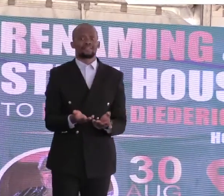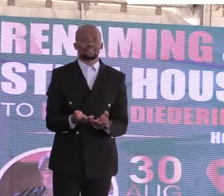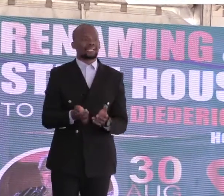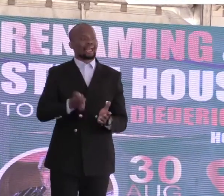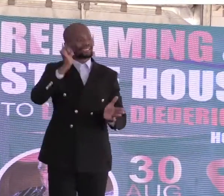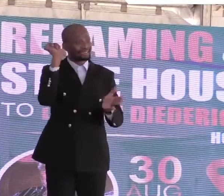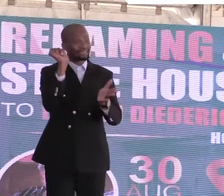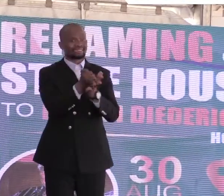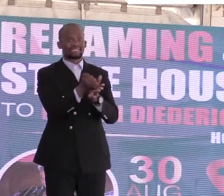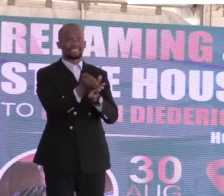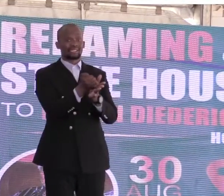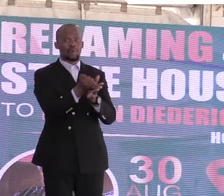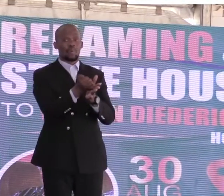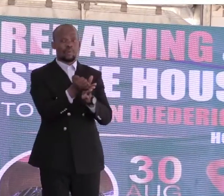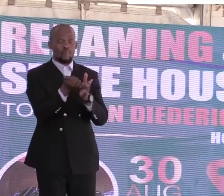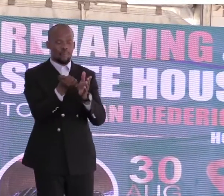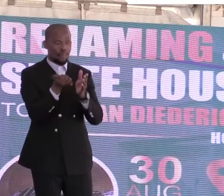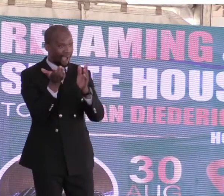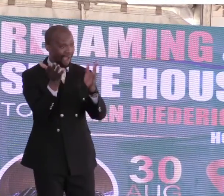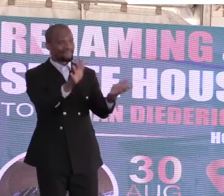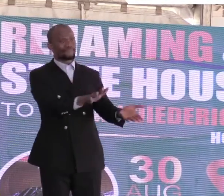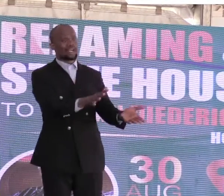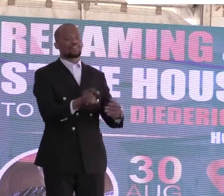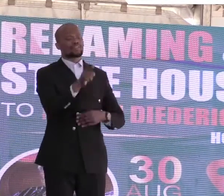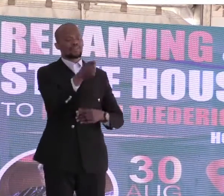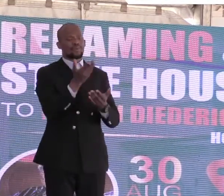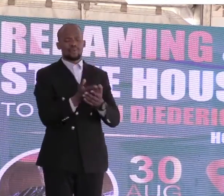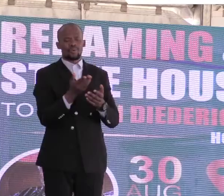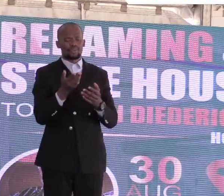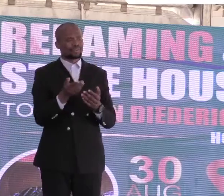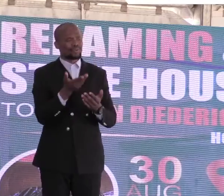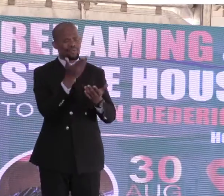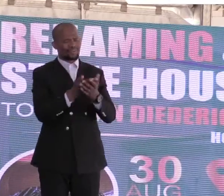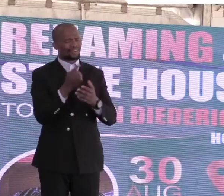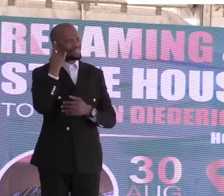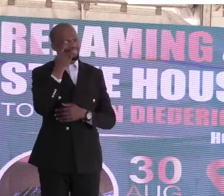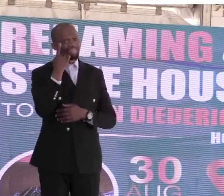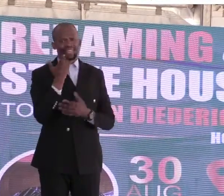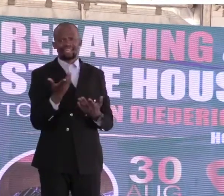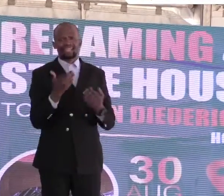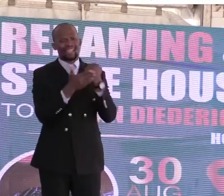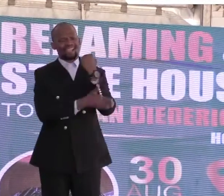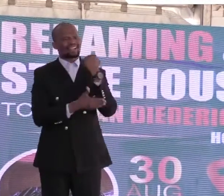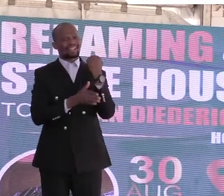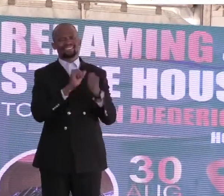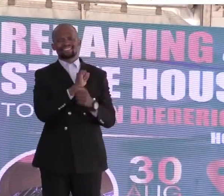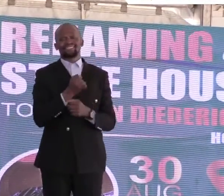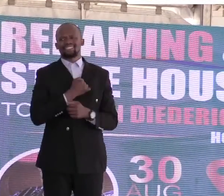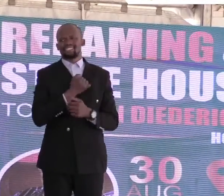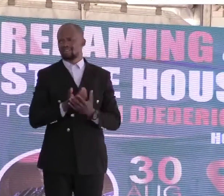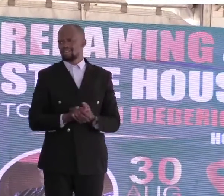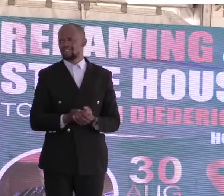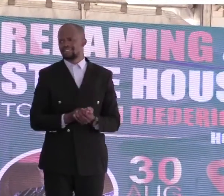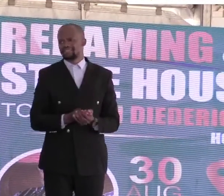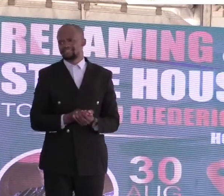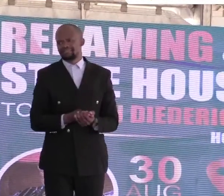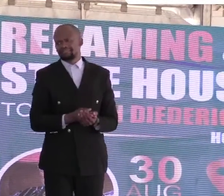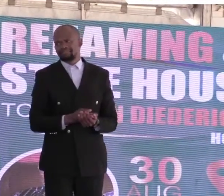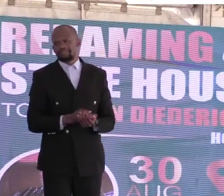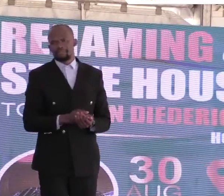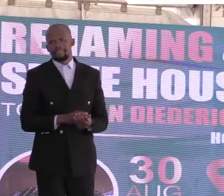stabbed to death. You can imagine the situation that our country finds itself